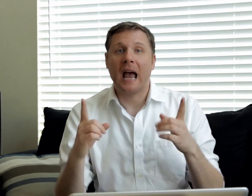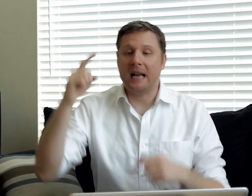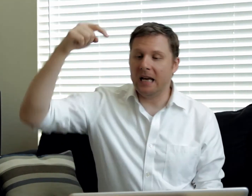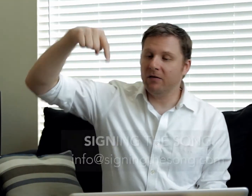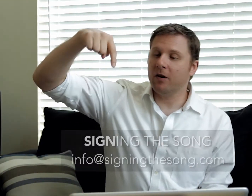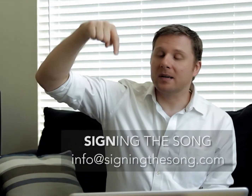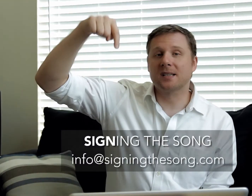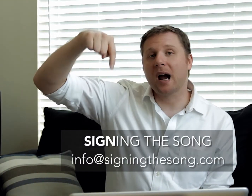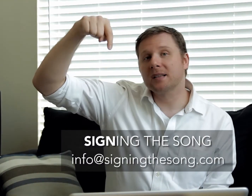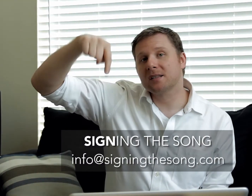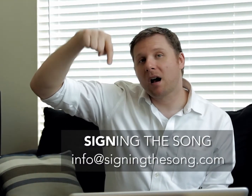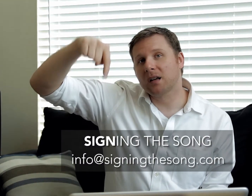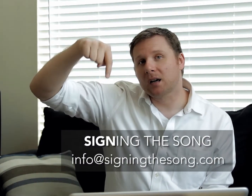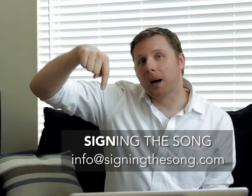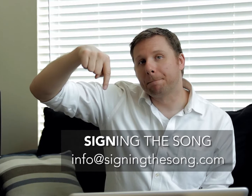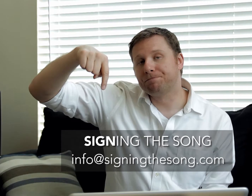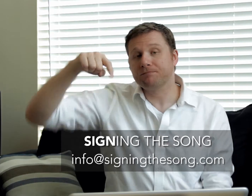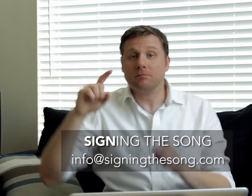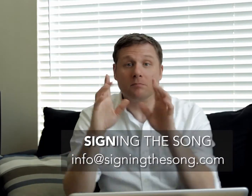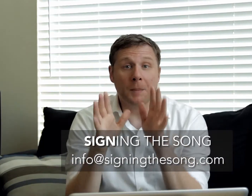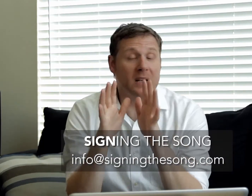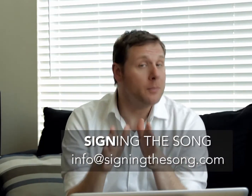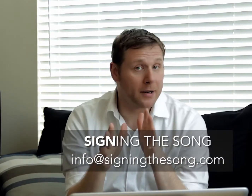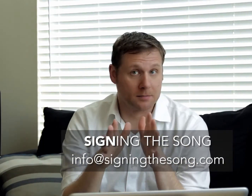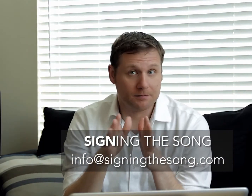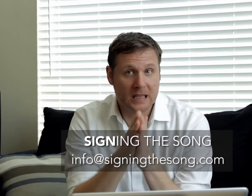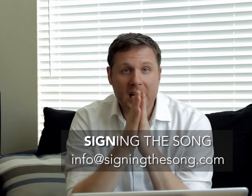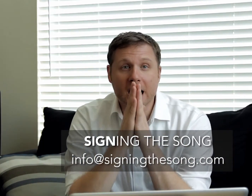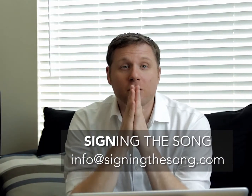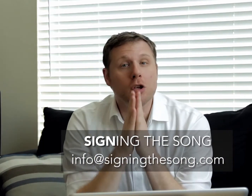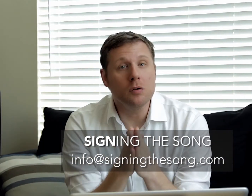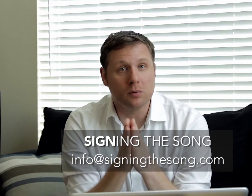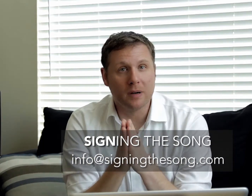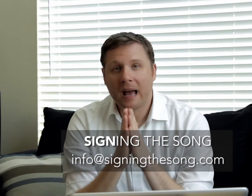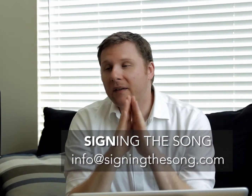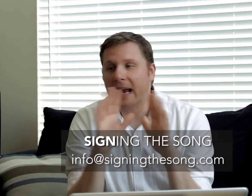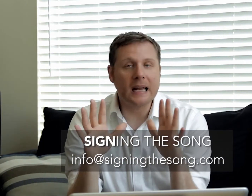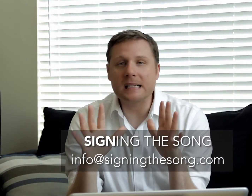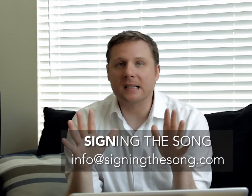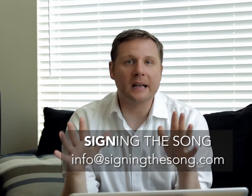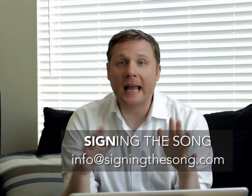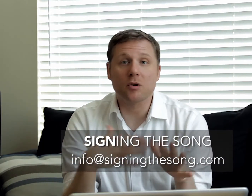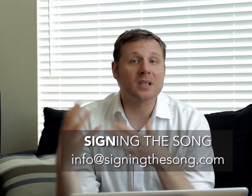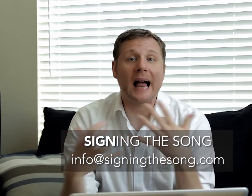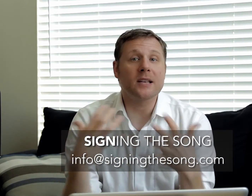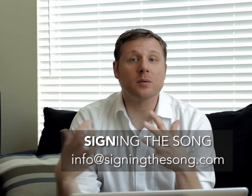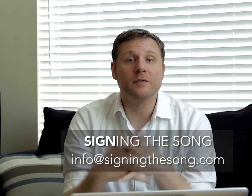at info at signingthesong.com. But even better, if you have any sign language classroom